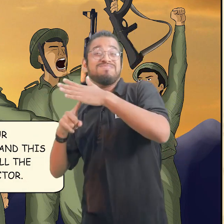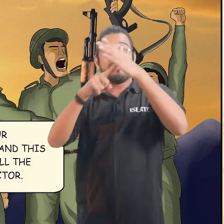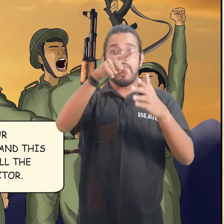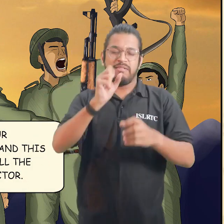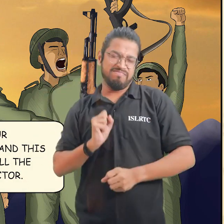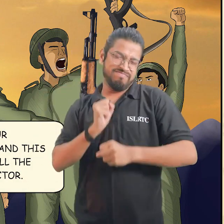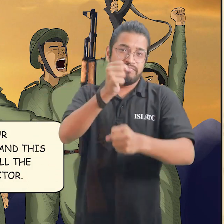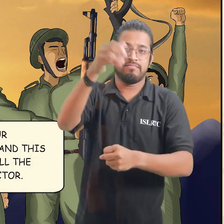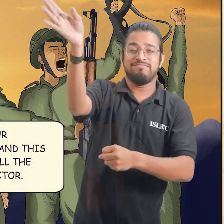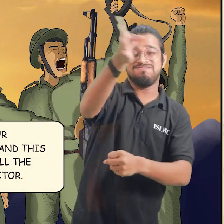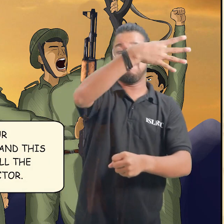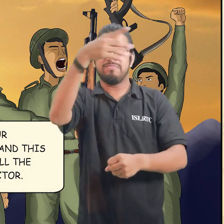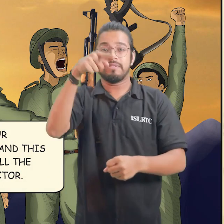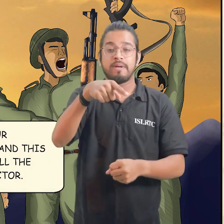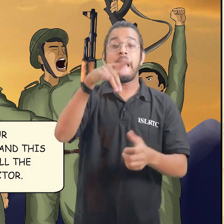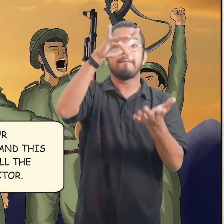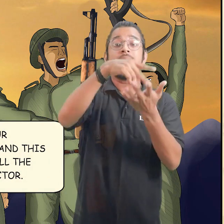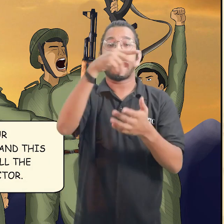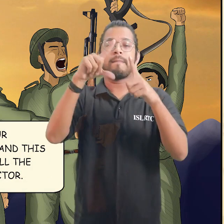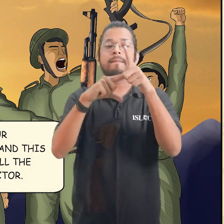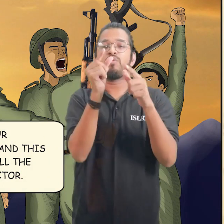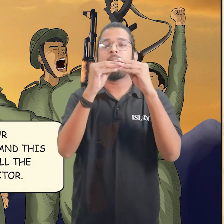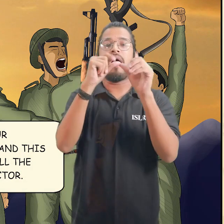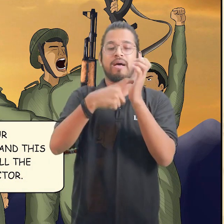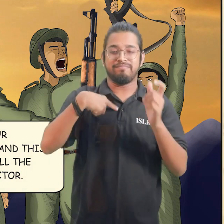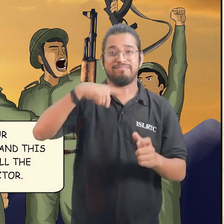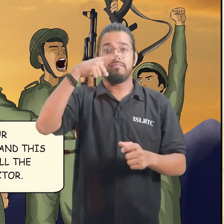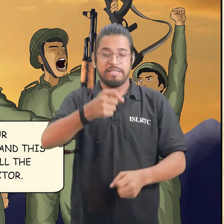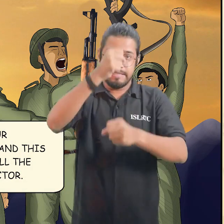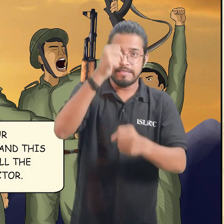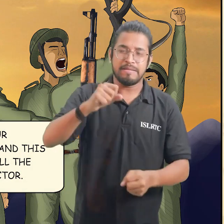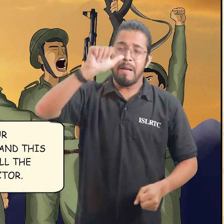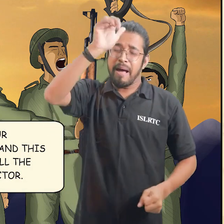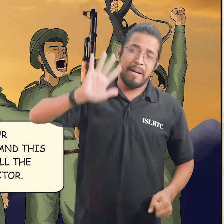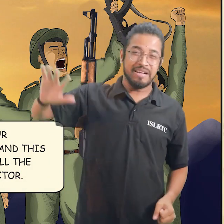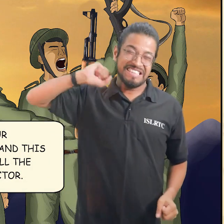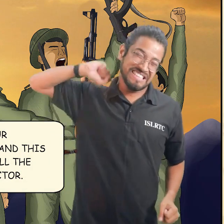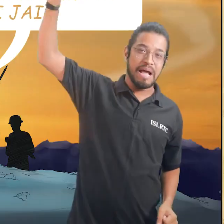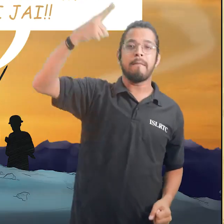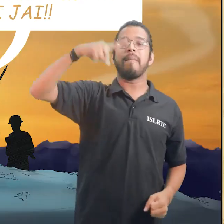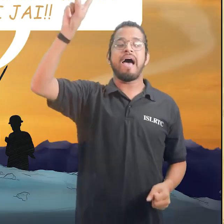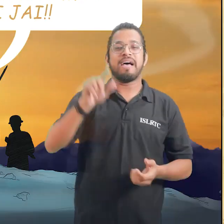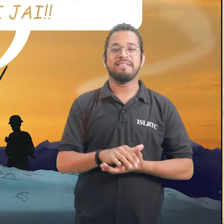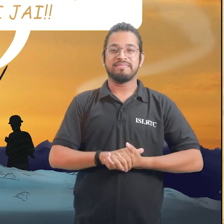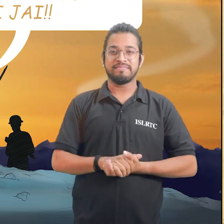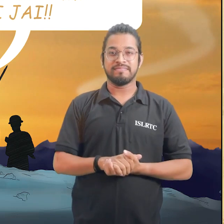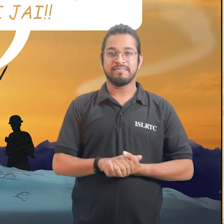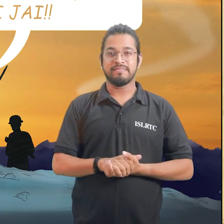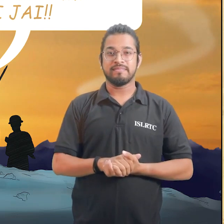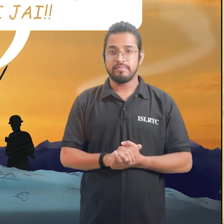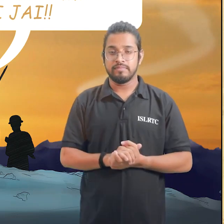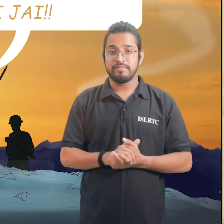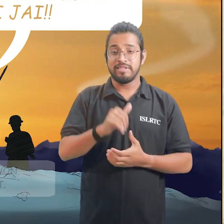a major morale booster for all the troops fighting in the Batalik sector. Bharat Mata